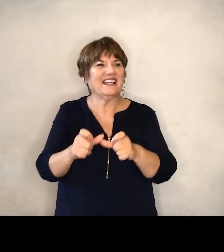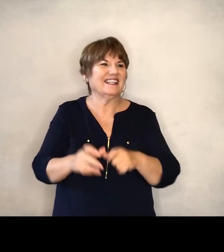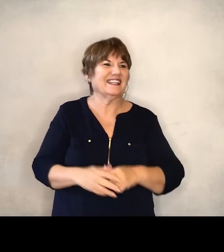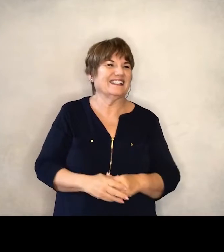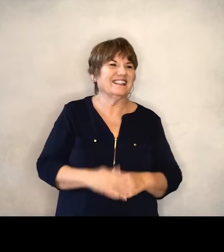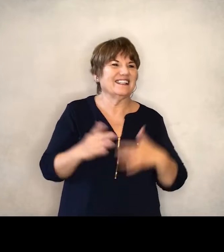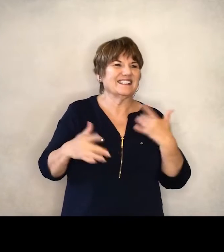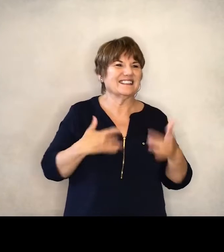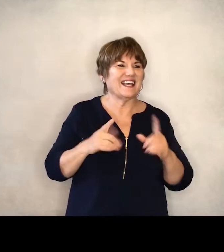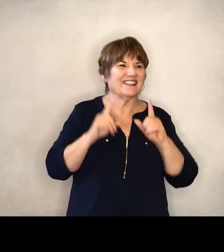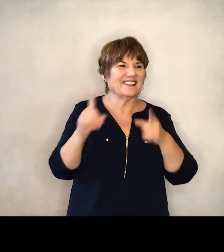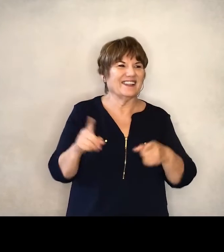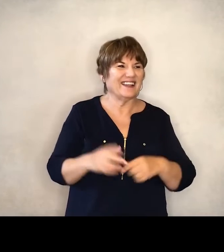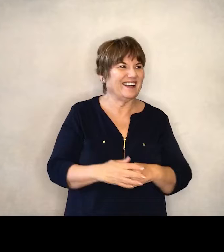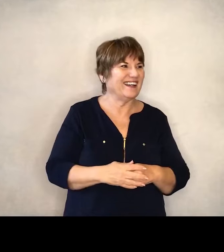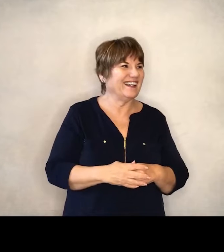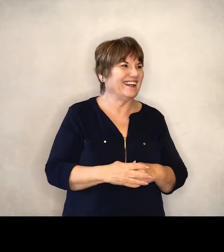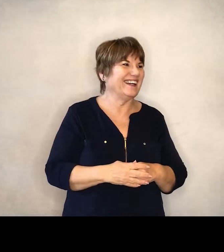That's yours, yeah.